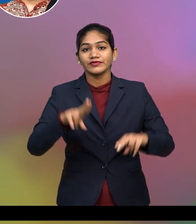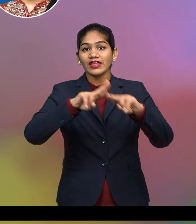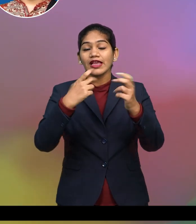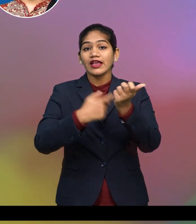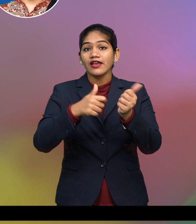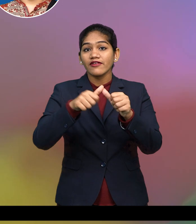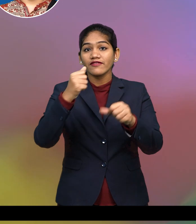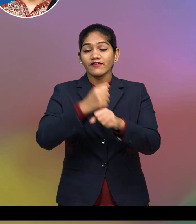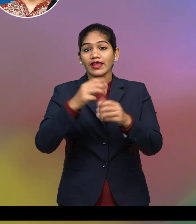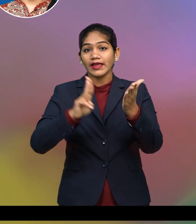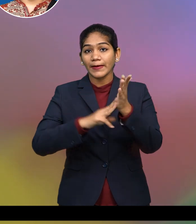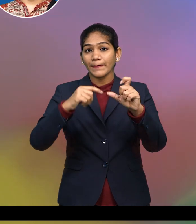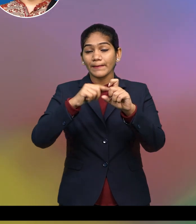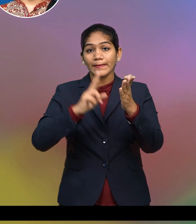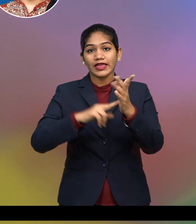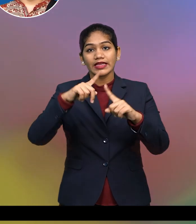fragmentation,